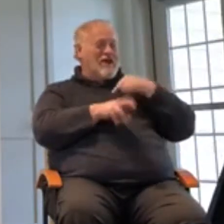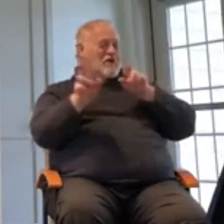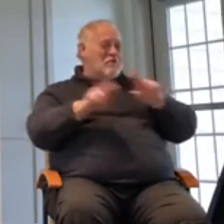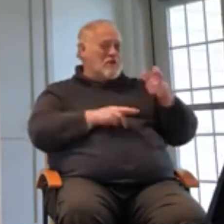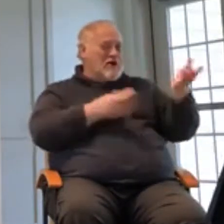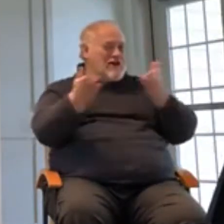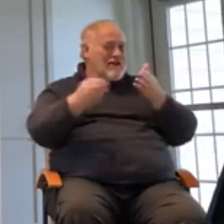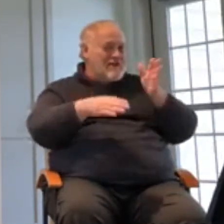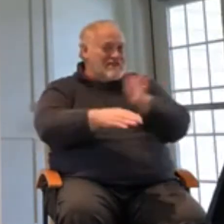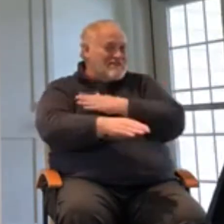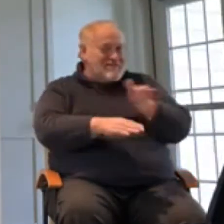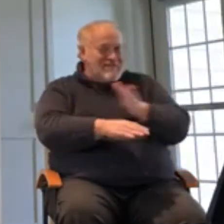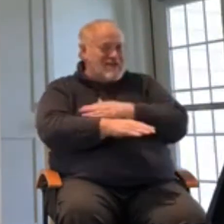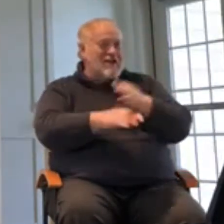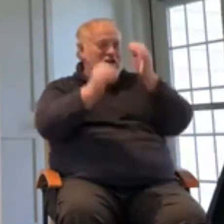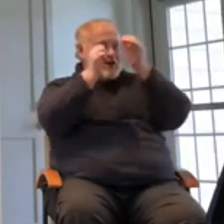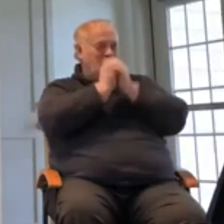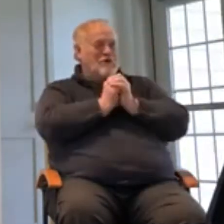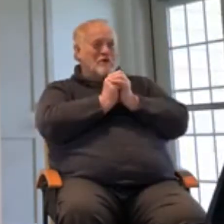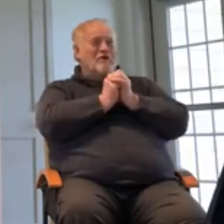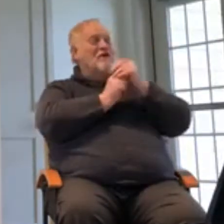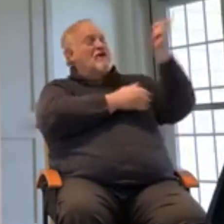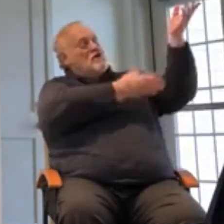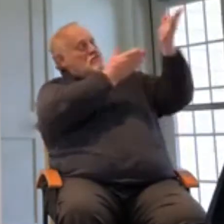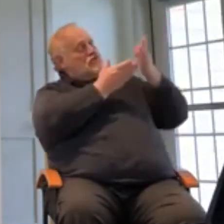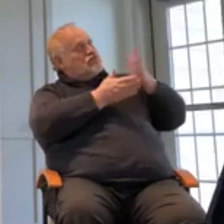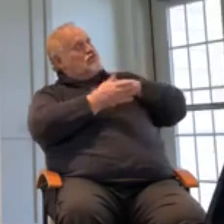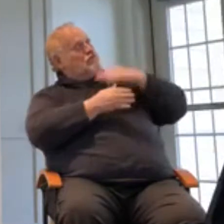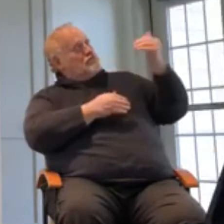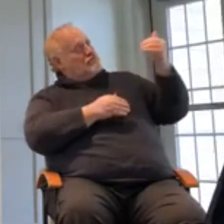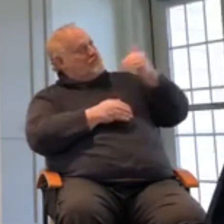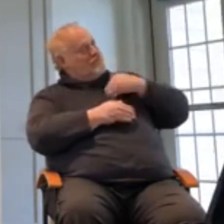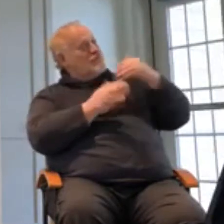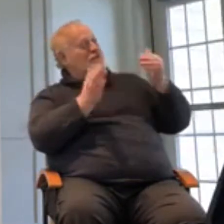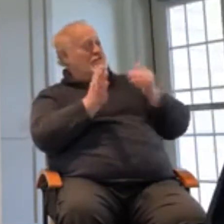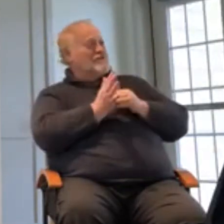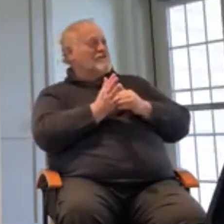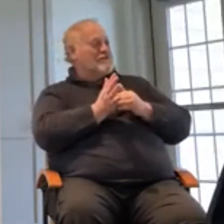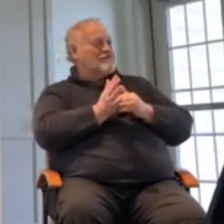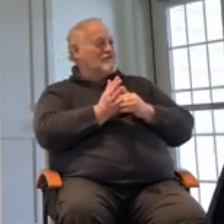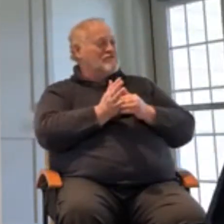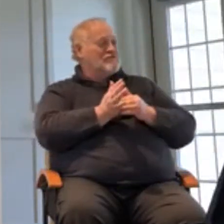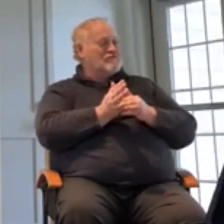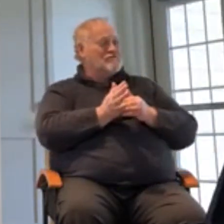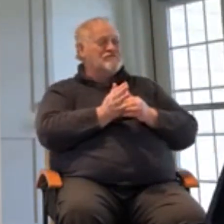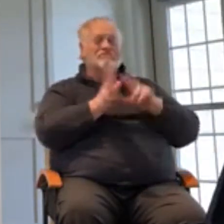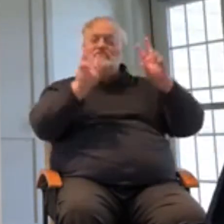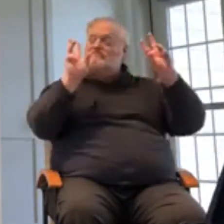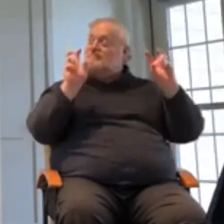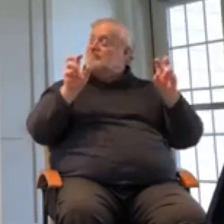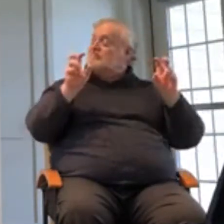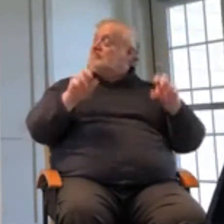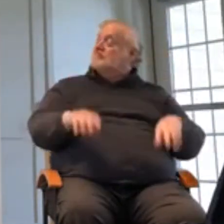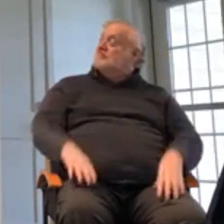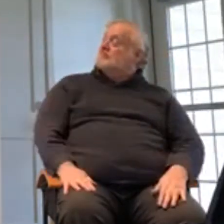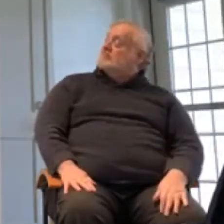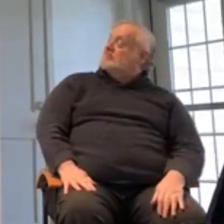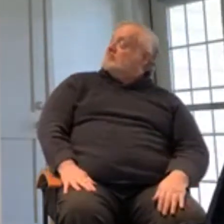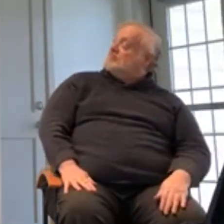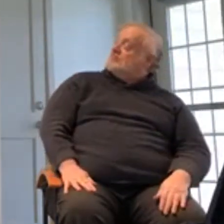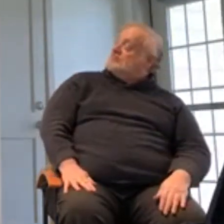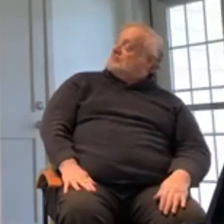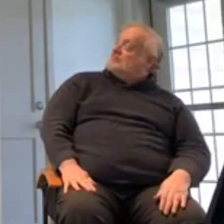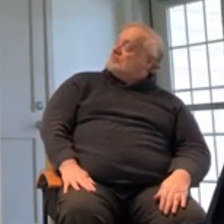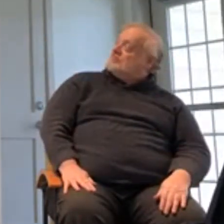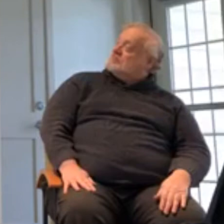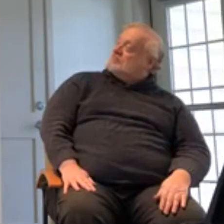ready to worship. He has restored my soul. That phrase has the idea of to